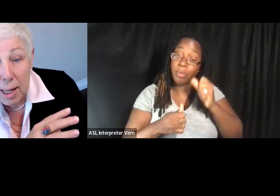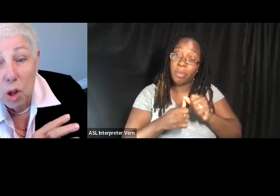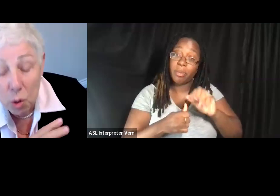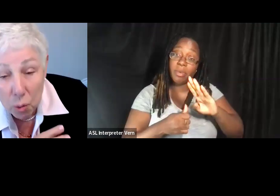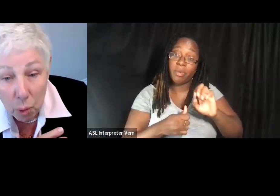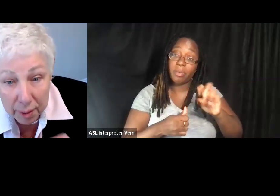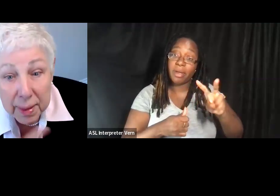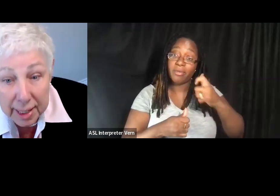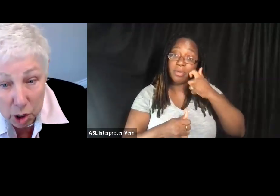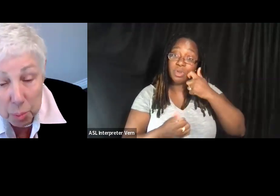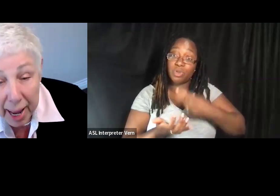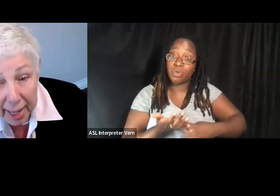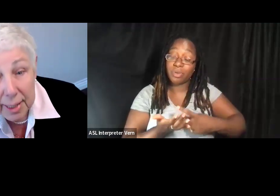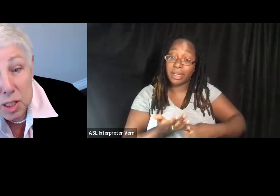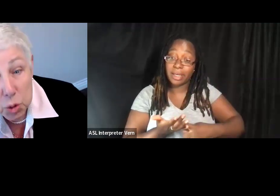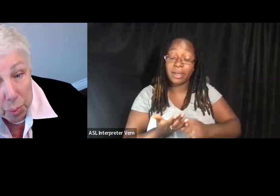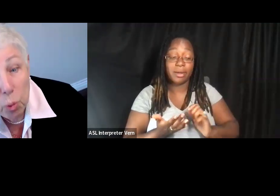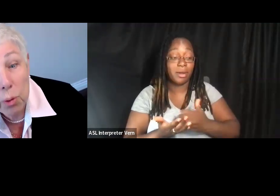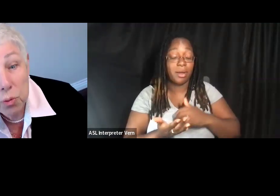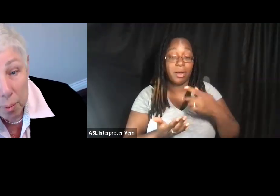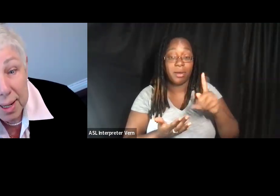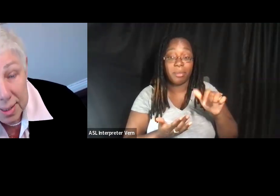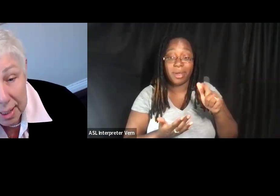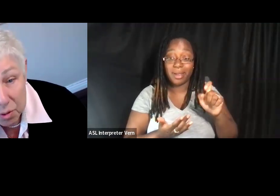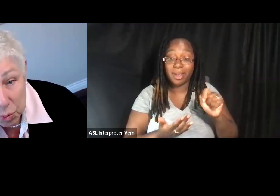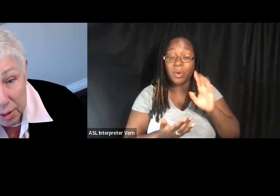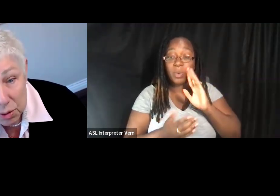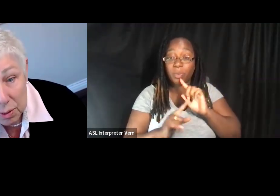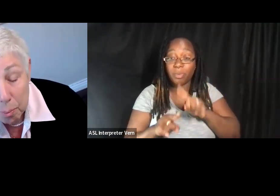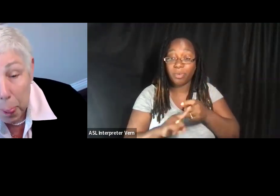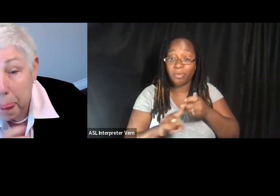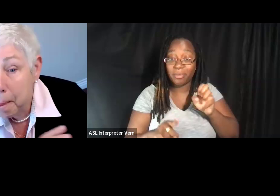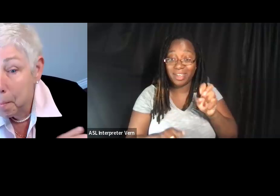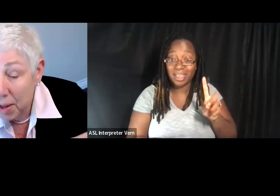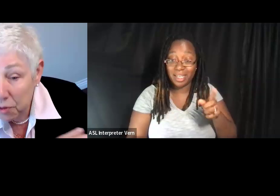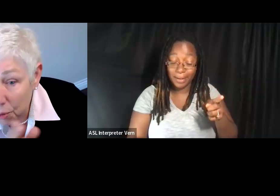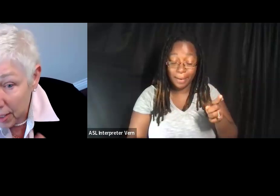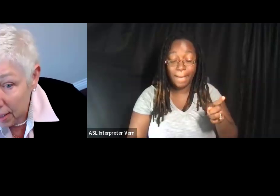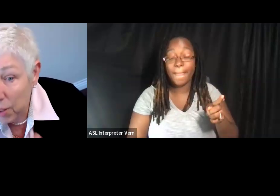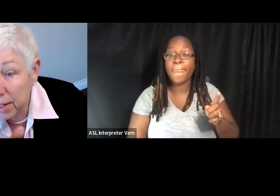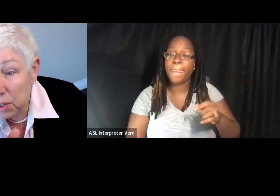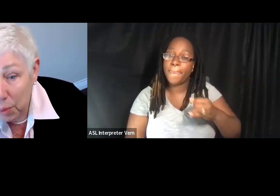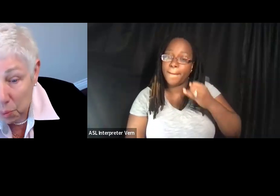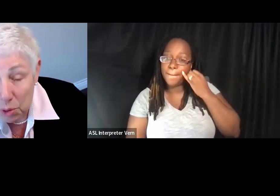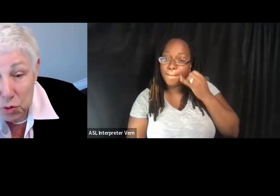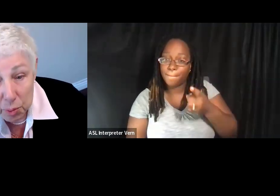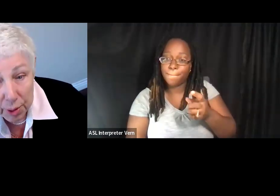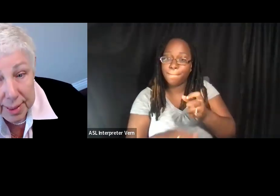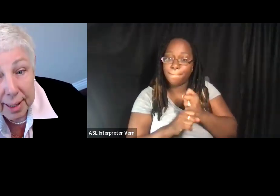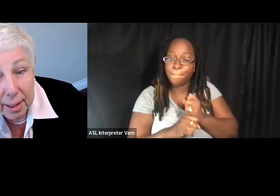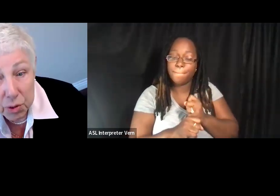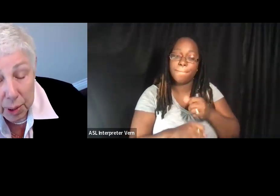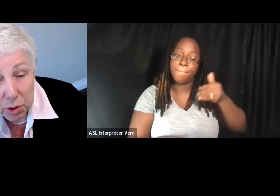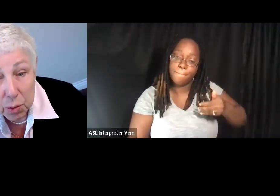she said one of the things in our packet is the report from the executive director. If you're getting regular reports from